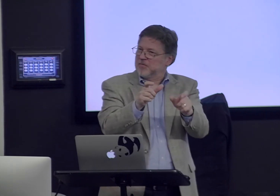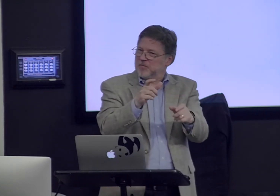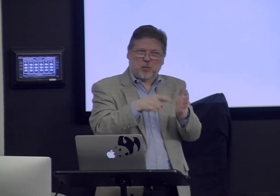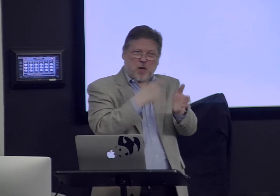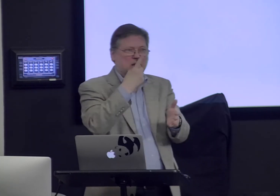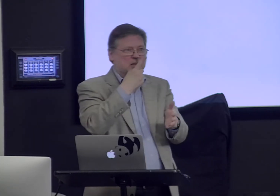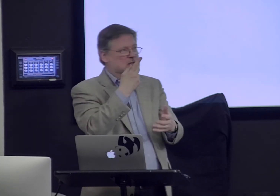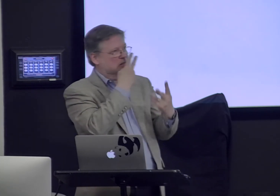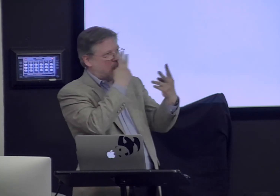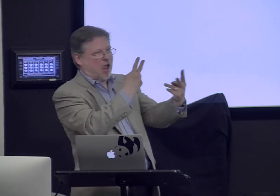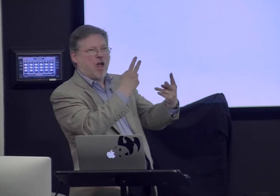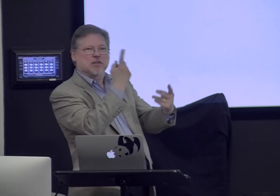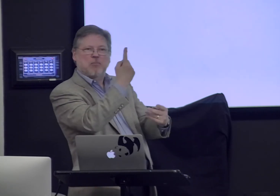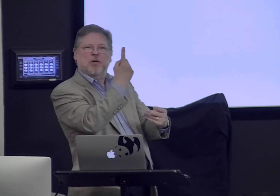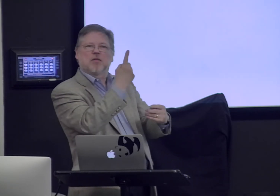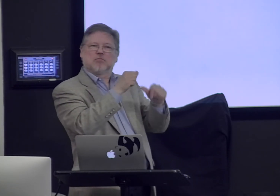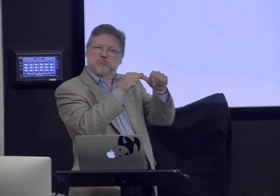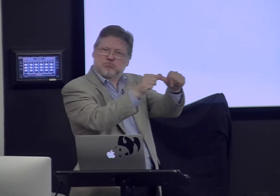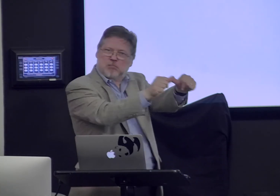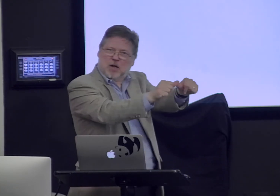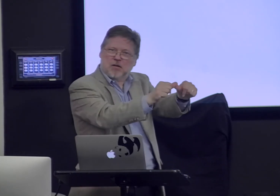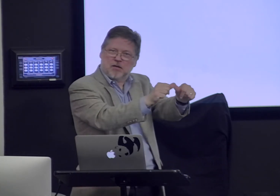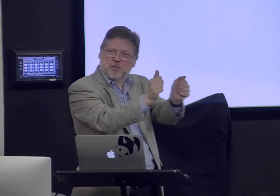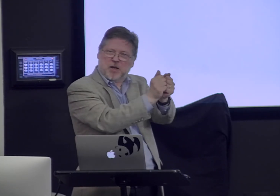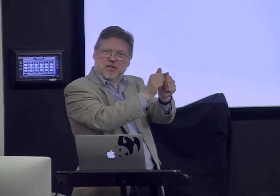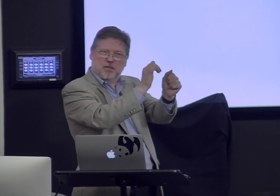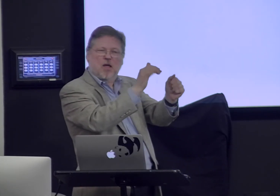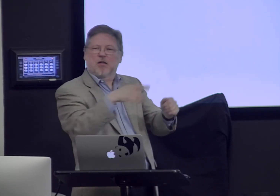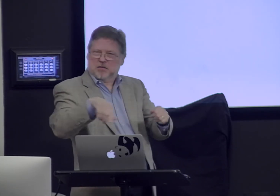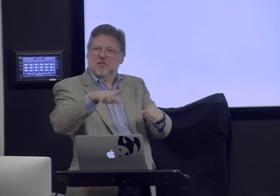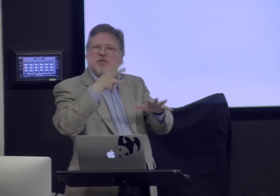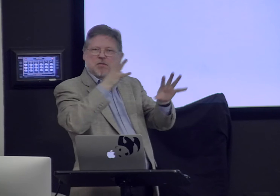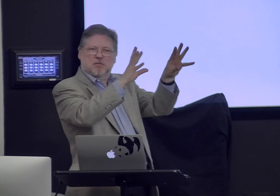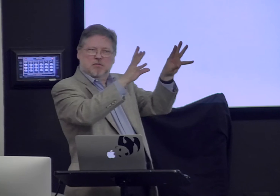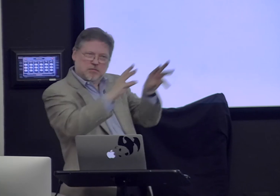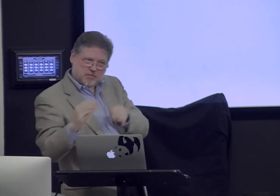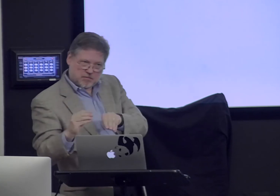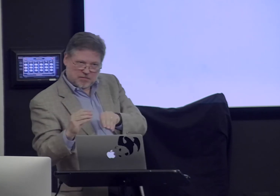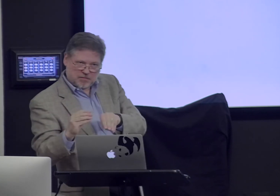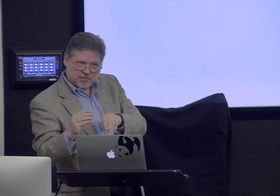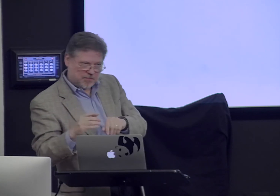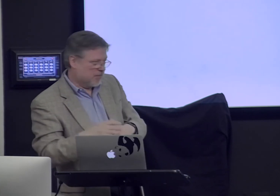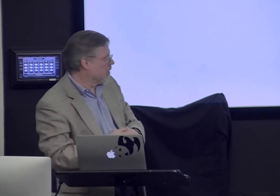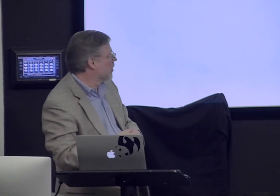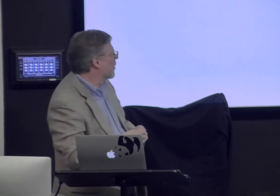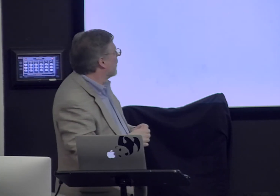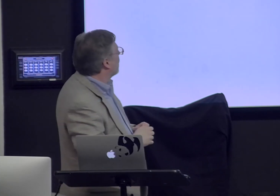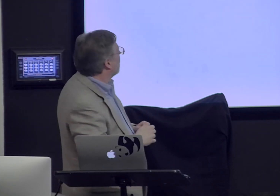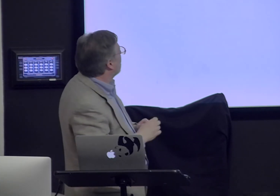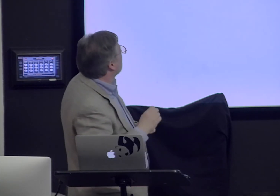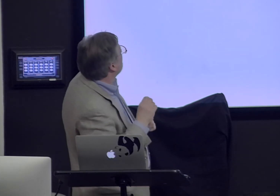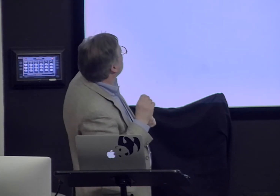patterns that they used in LSF. So we see that there's robust continuity of